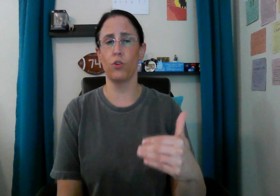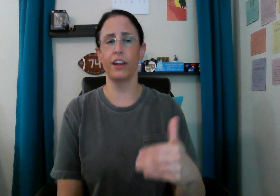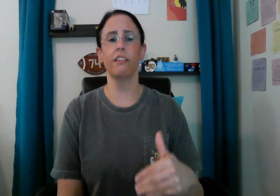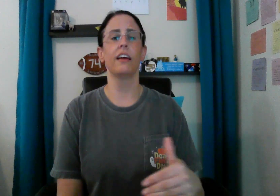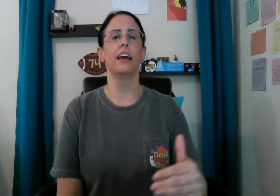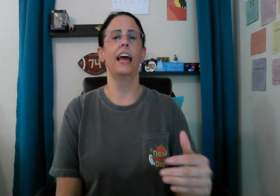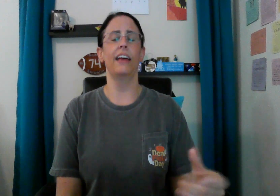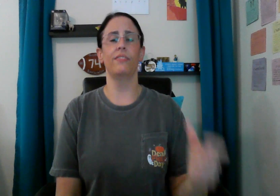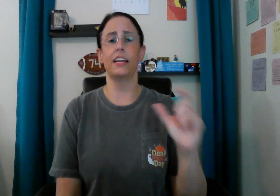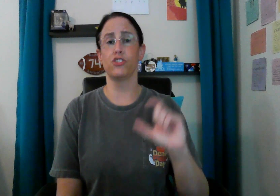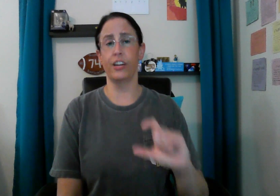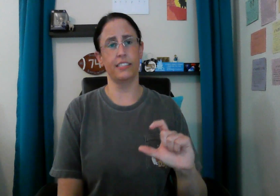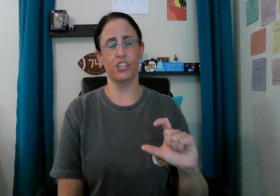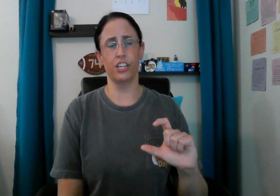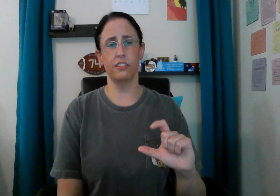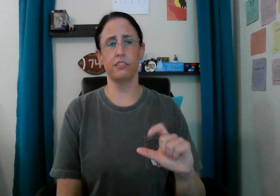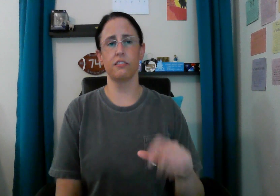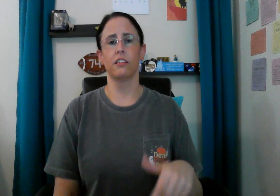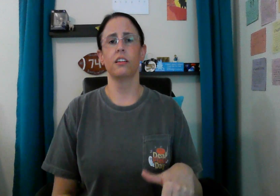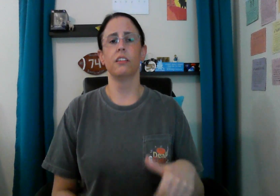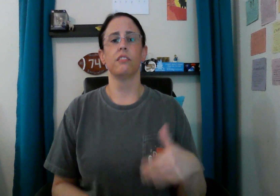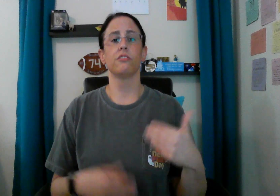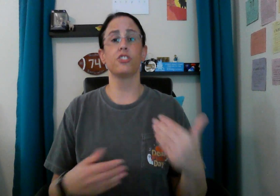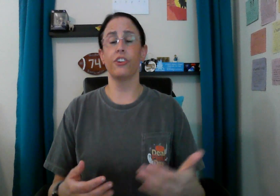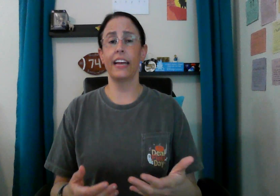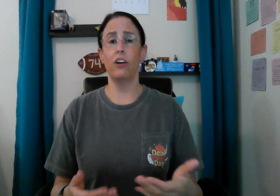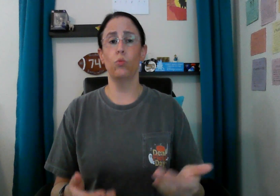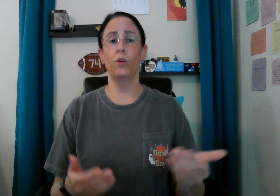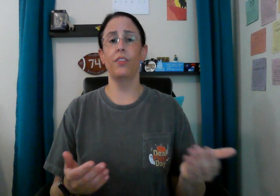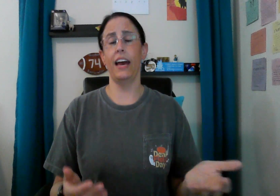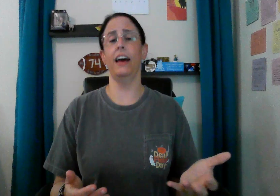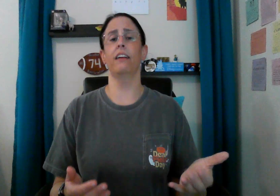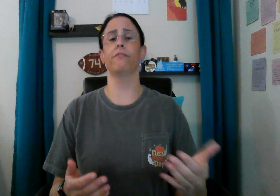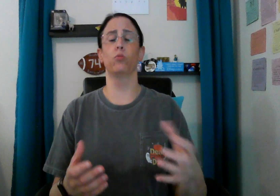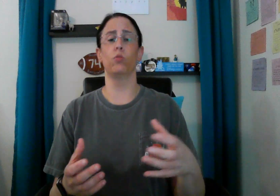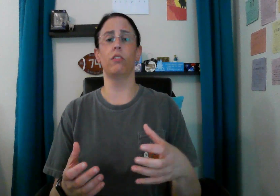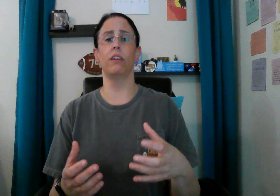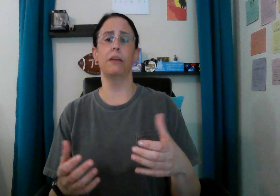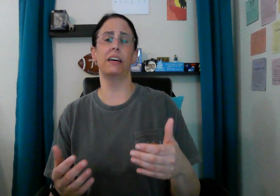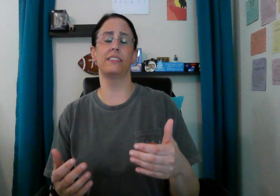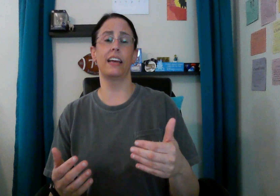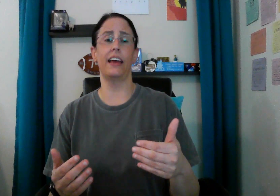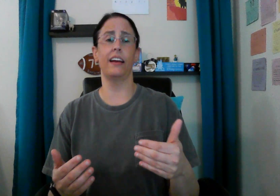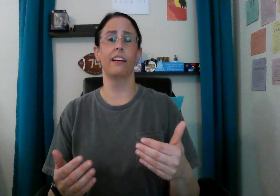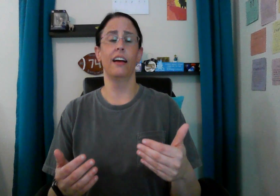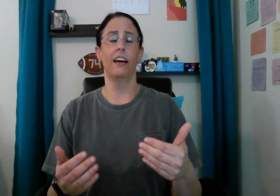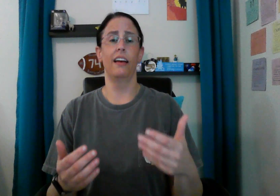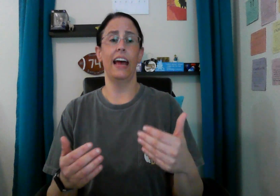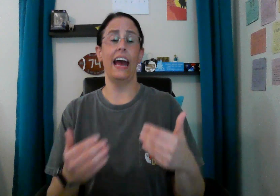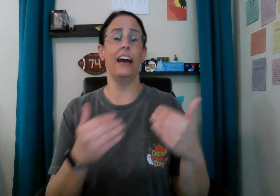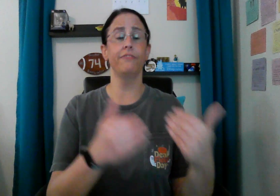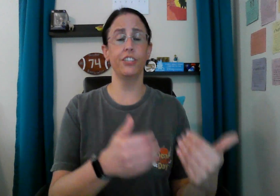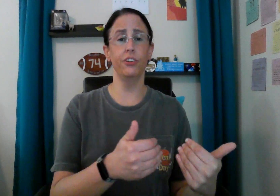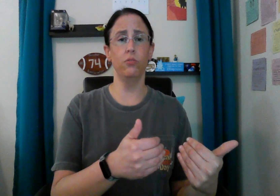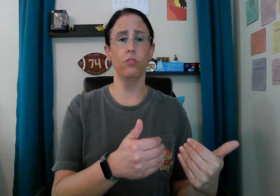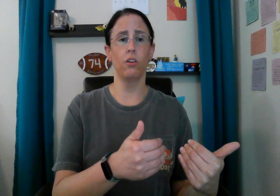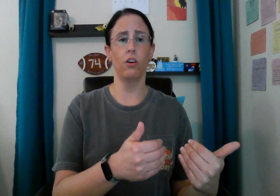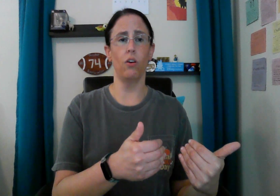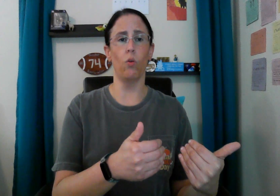it, and then transitions. Starting out with have, well, am I saying have to